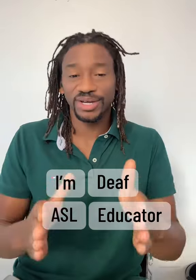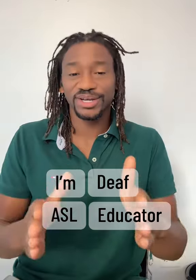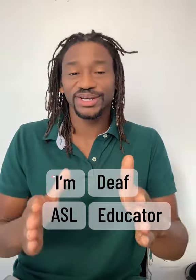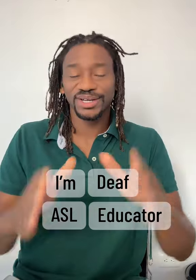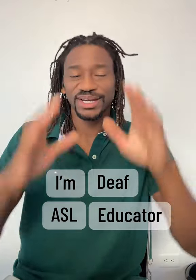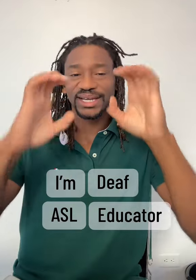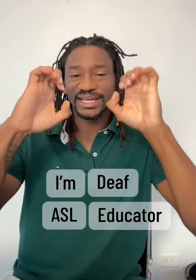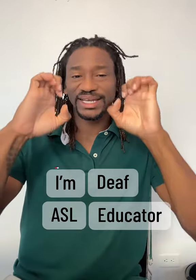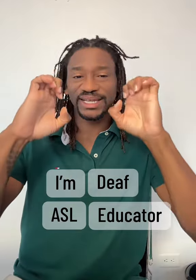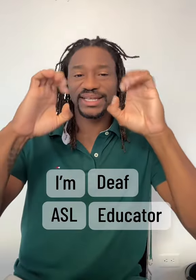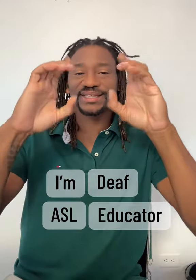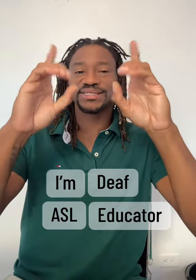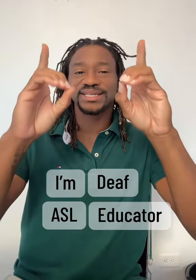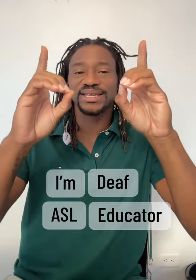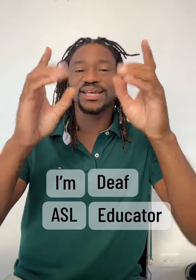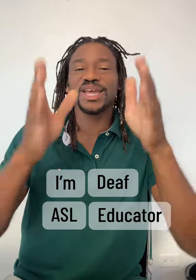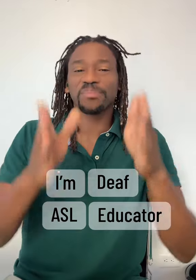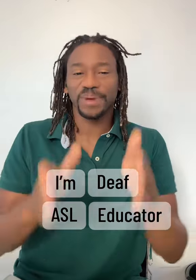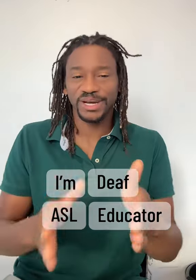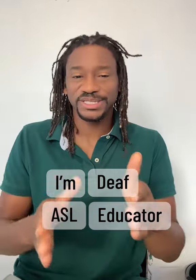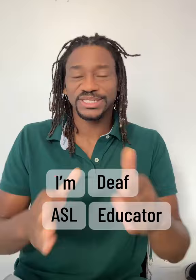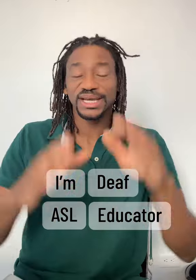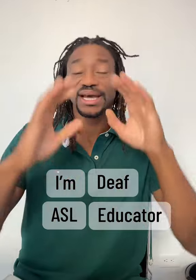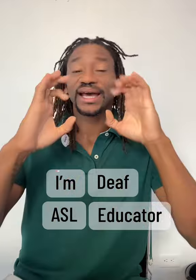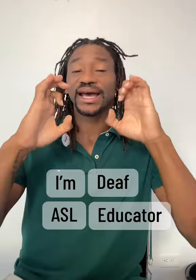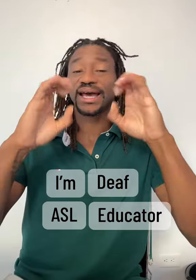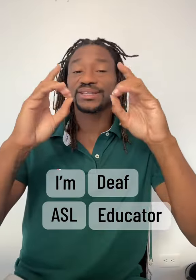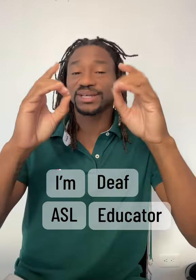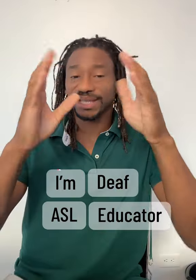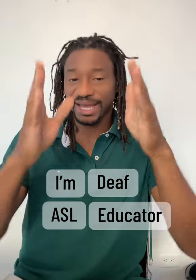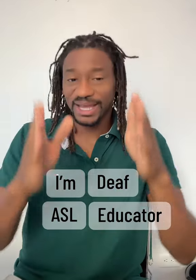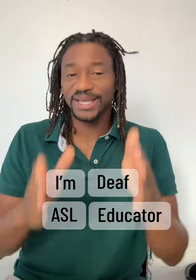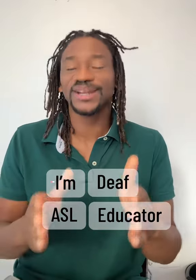educator. Is the person educator.